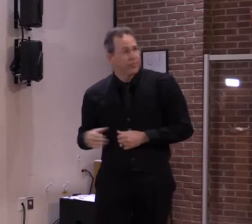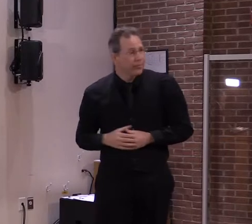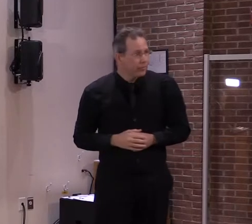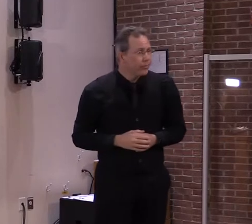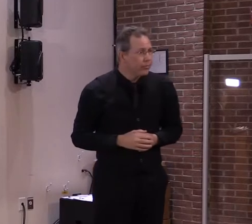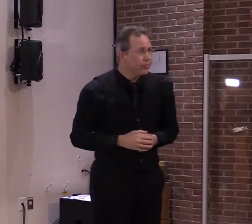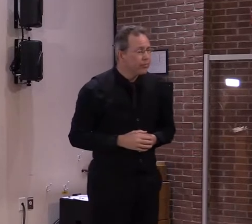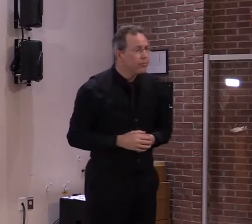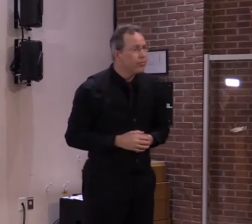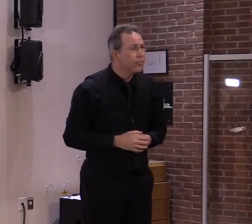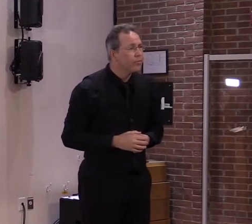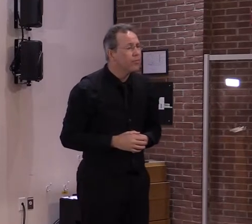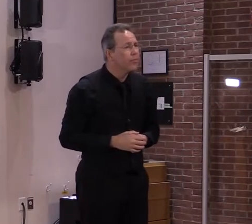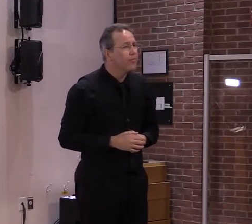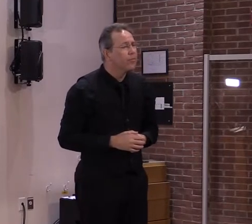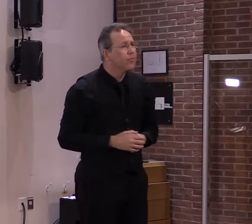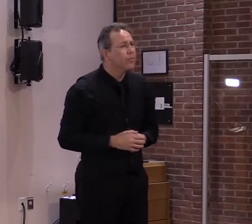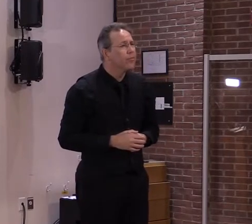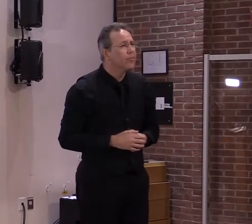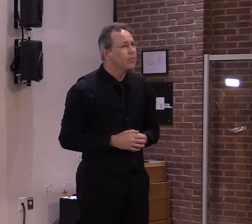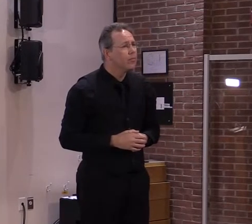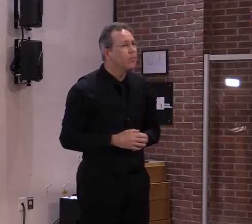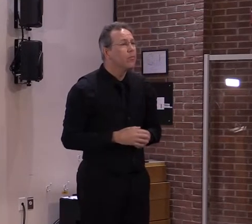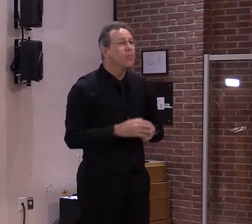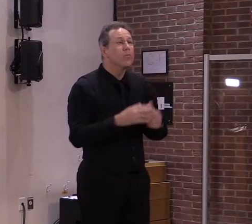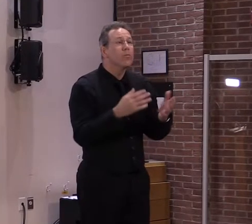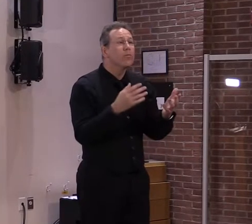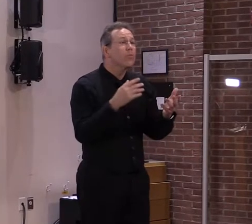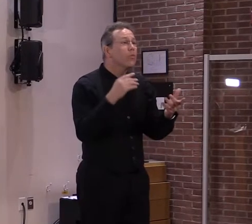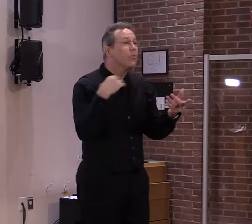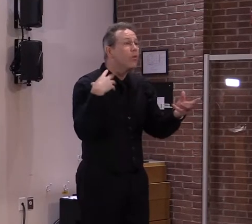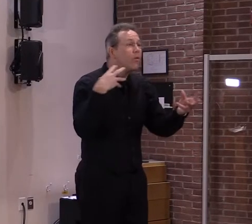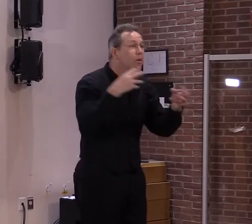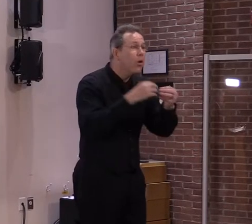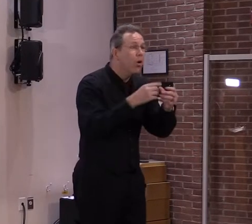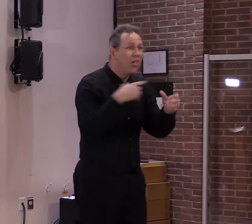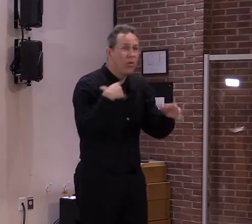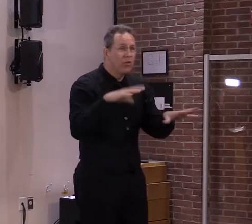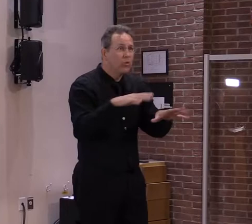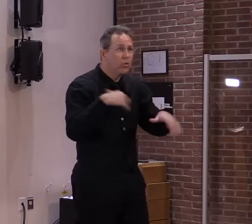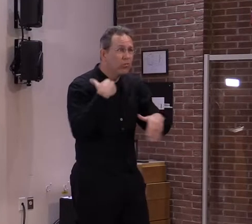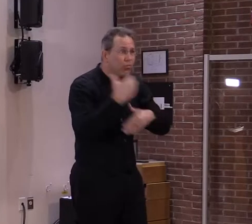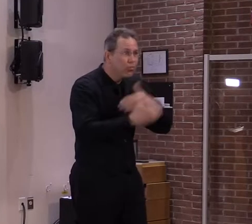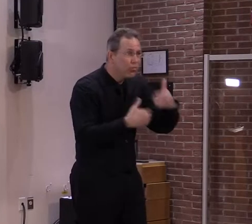855-722-7878. In terms of overall progress, as of this morning,